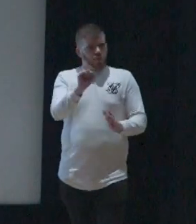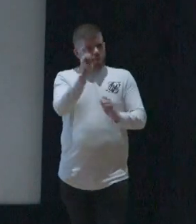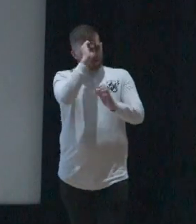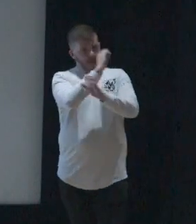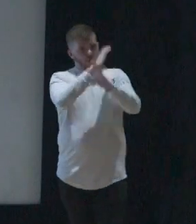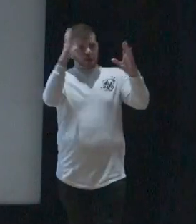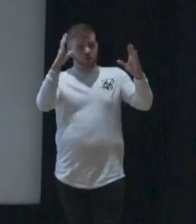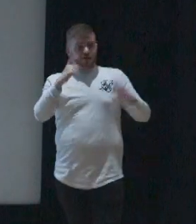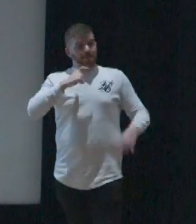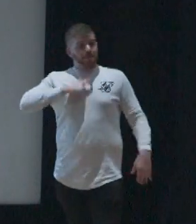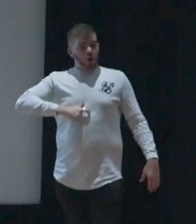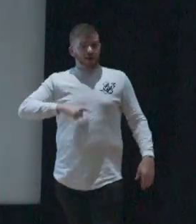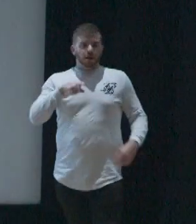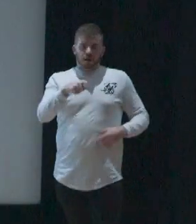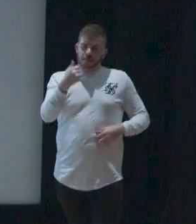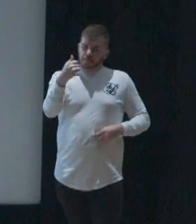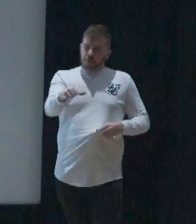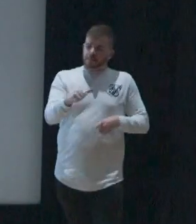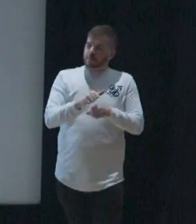me personally, that's an element of polish.